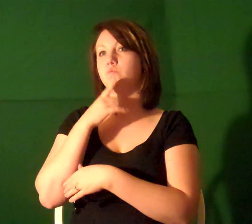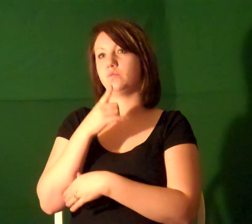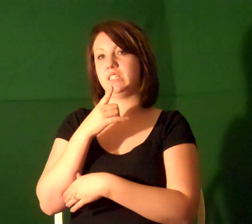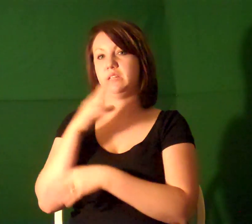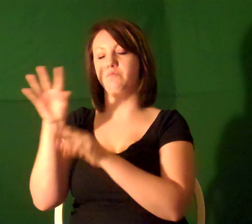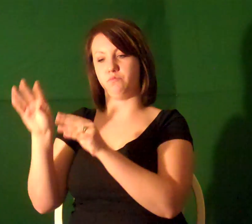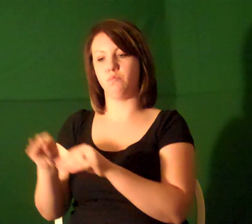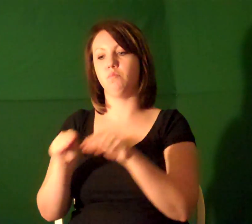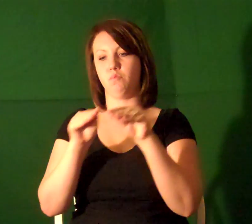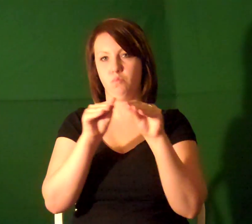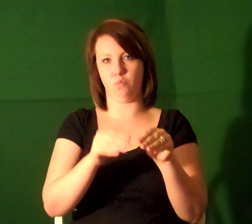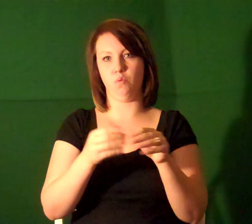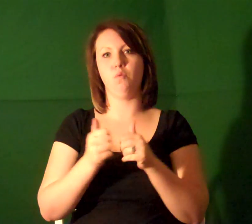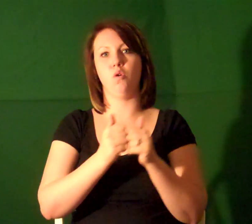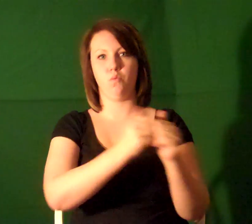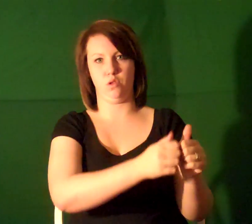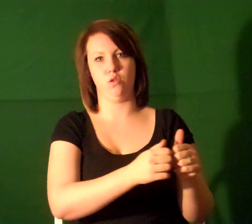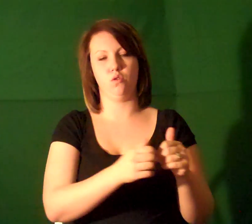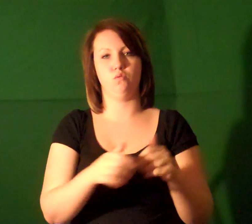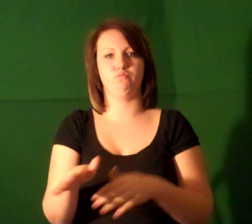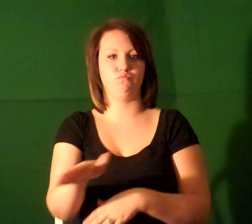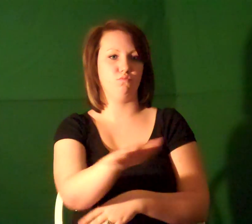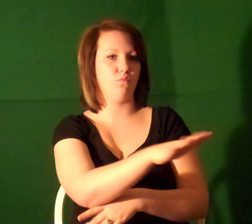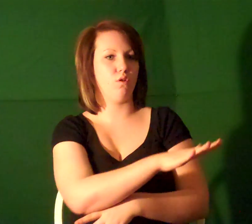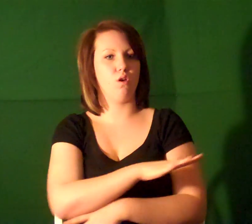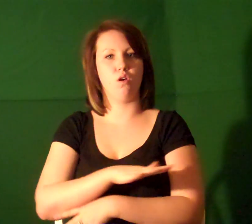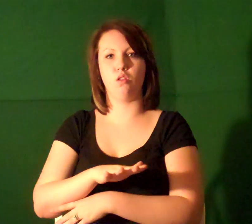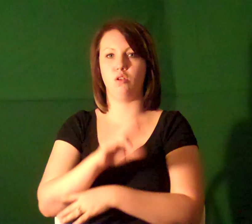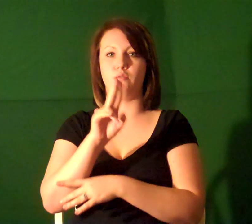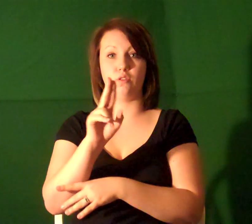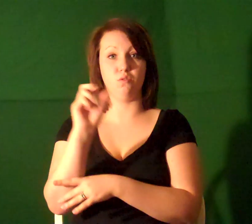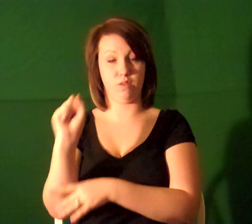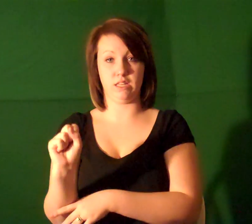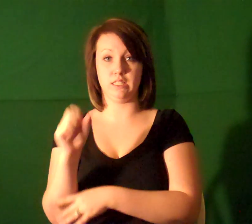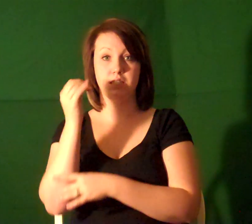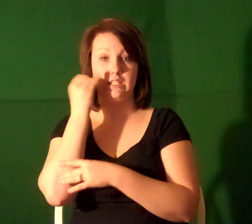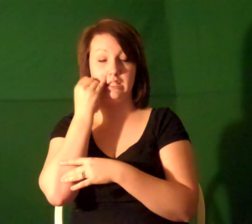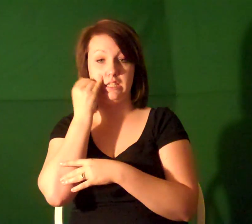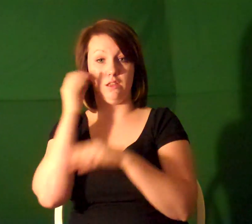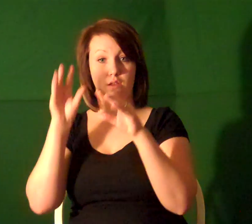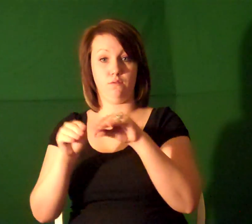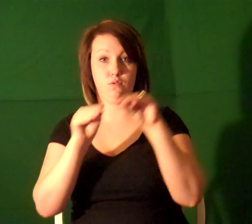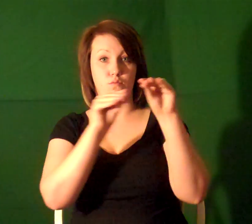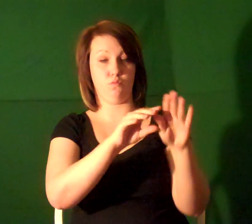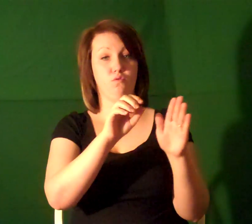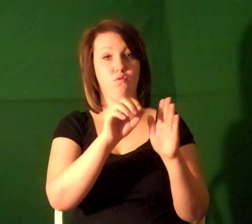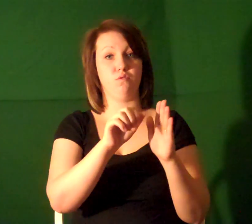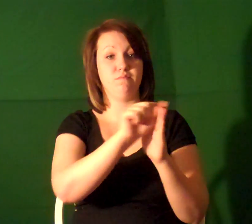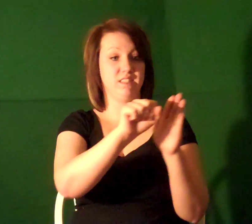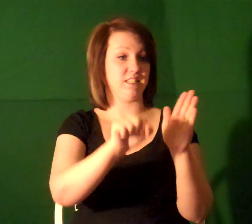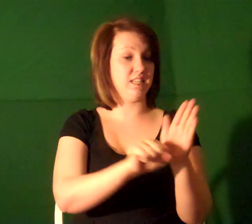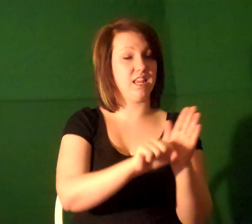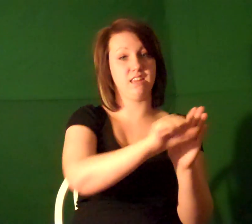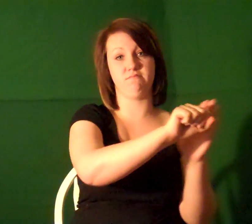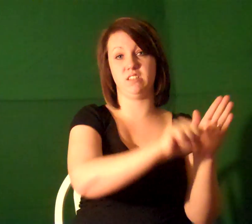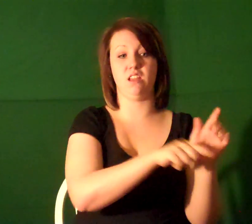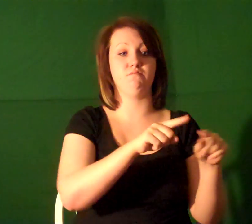you throughout the United States, which means if you move from state to state, most states will accept your certification